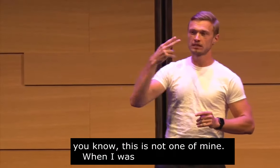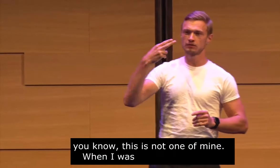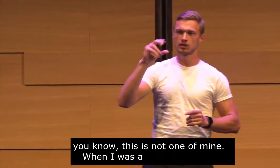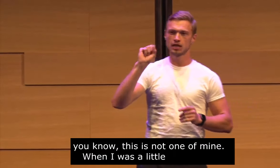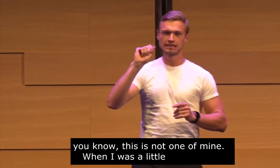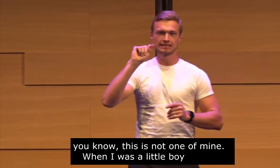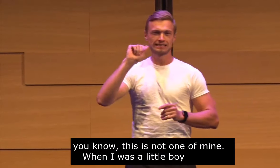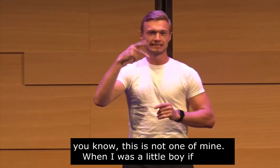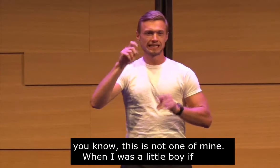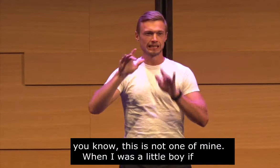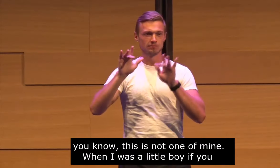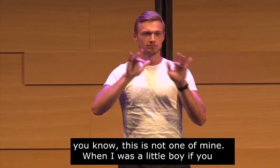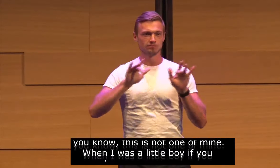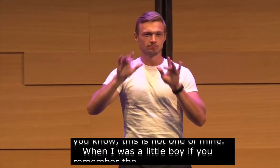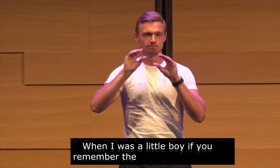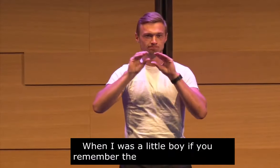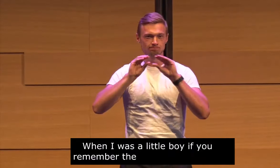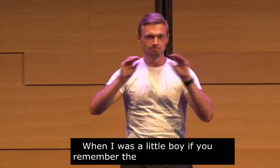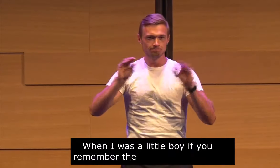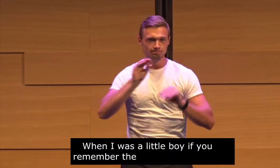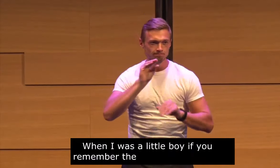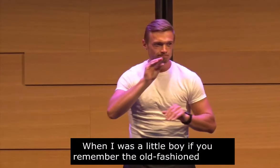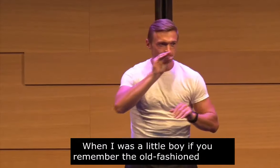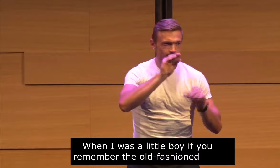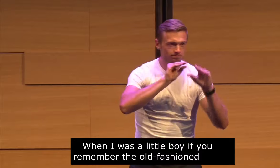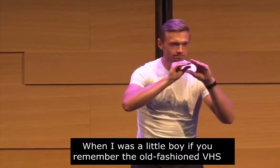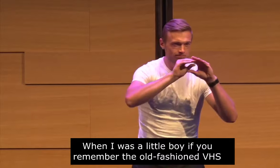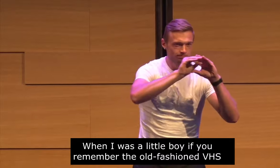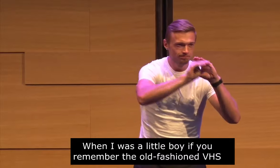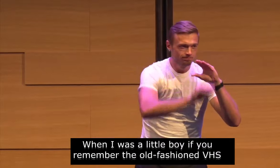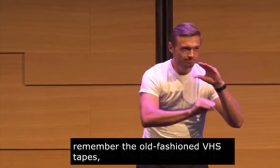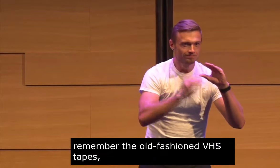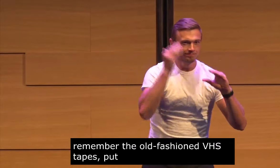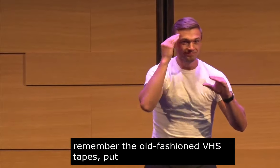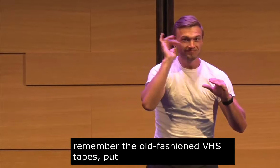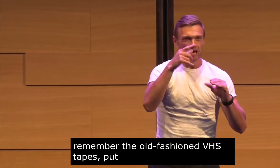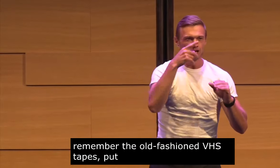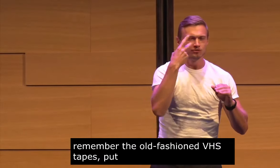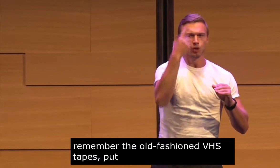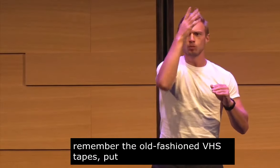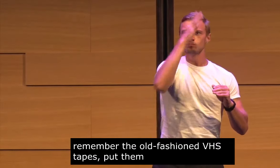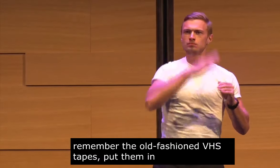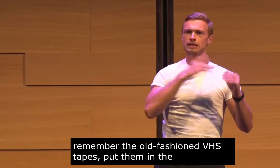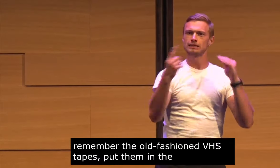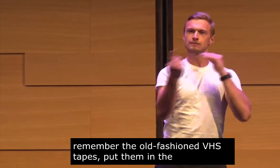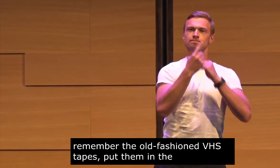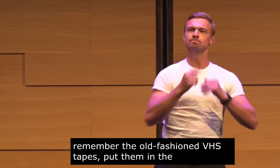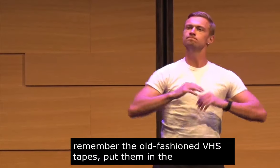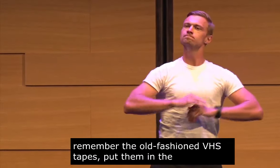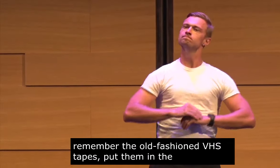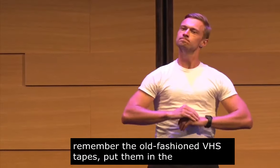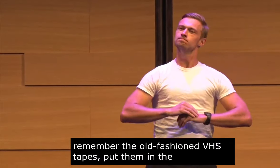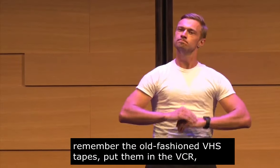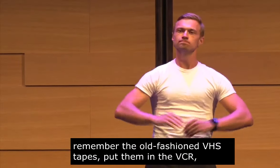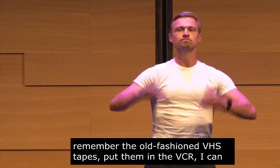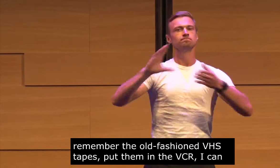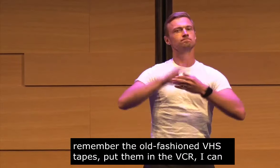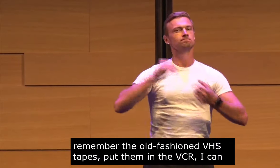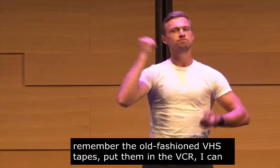boy, if you remember the old-fashioned VHS tapes, put them in the VCR, I can remember watching film with